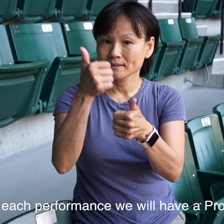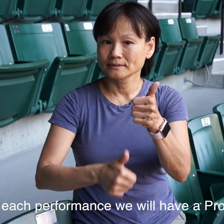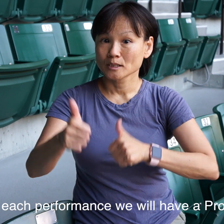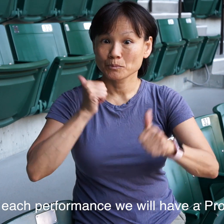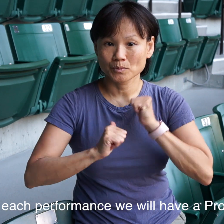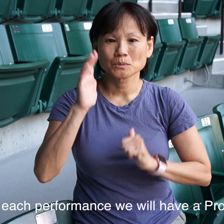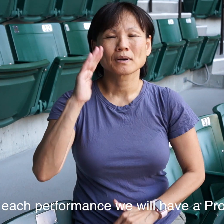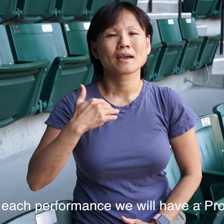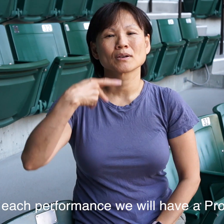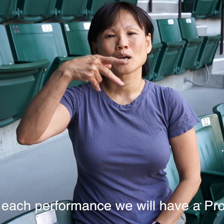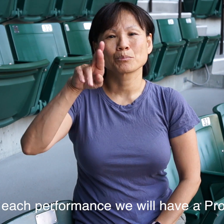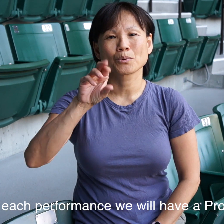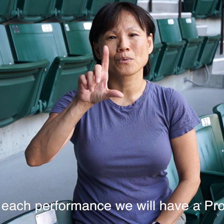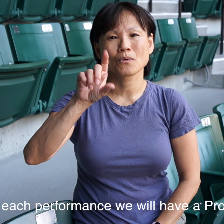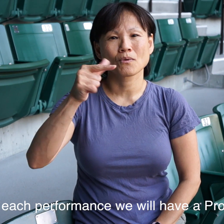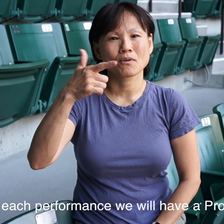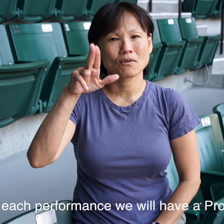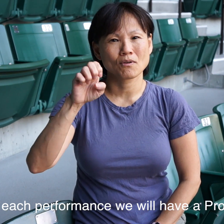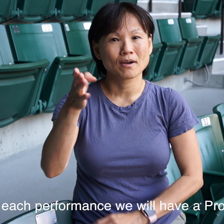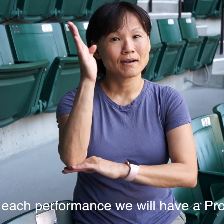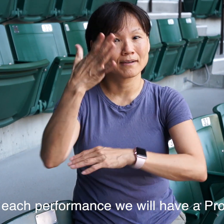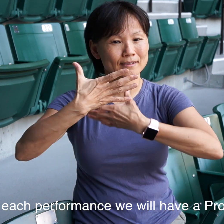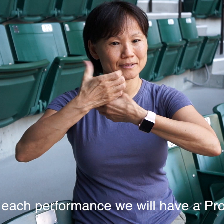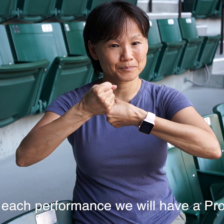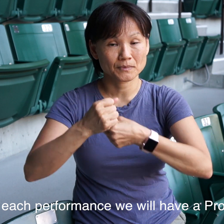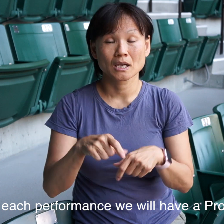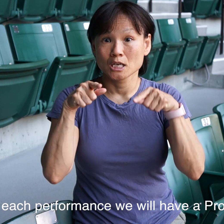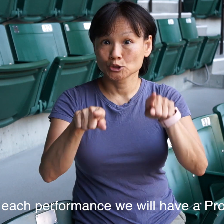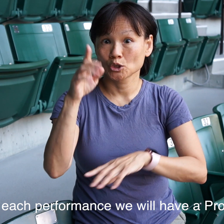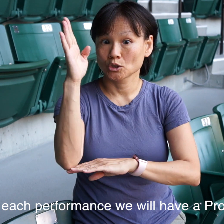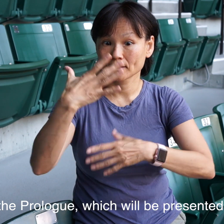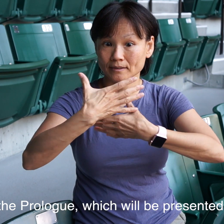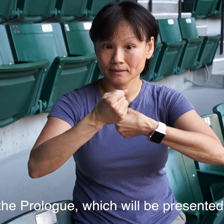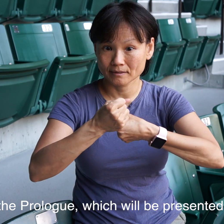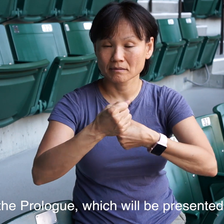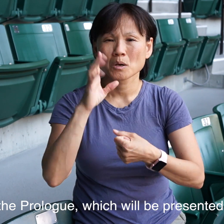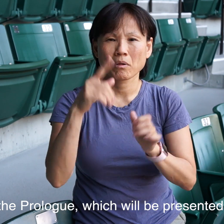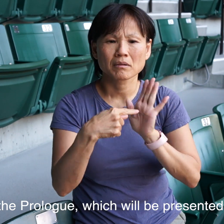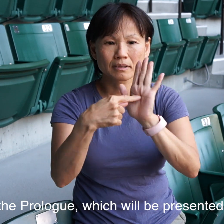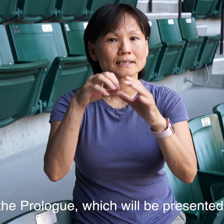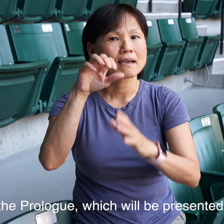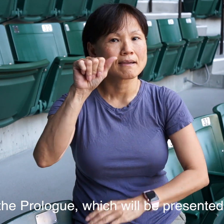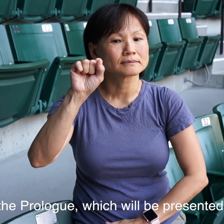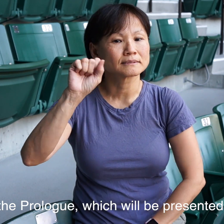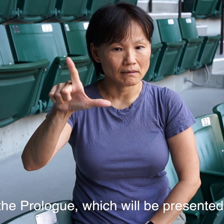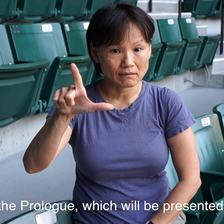Before each performance, we will have a prologue. During the prologue, which will be